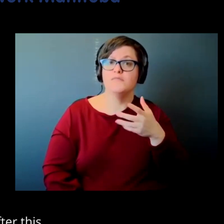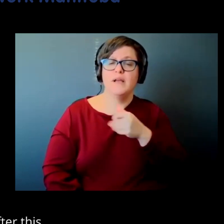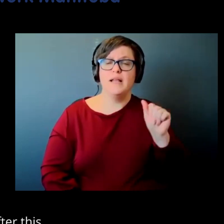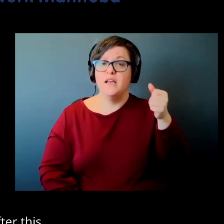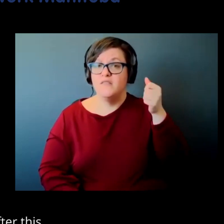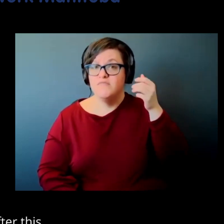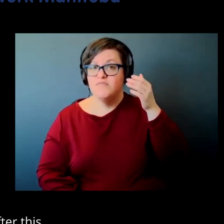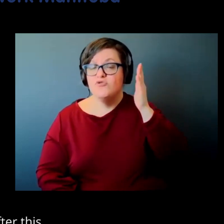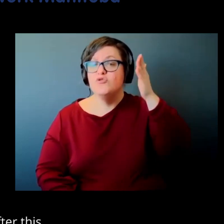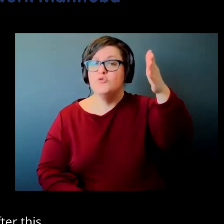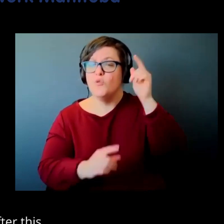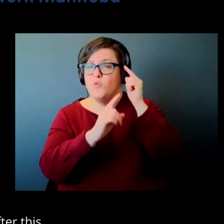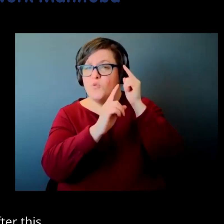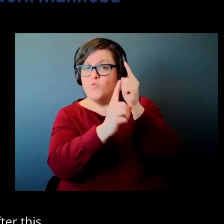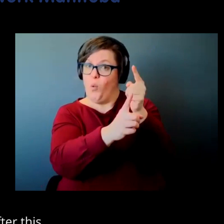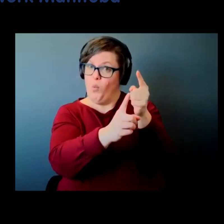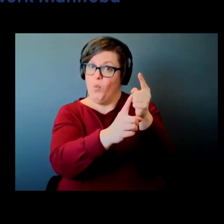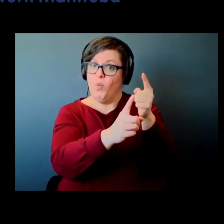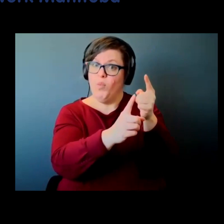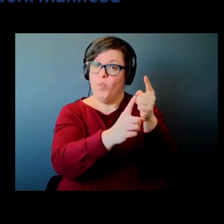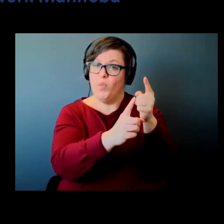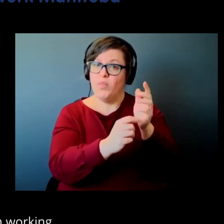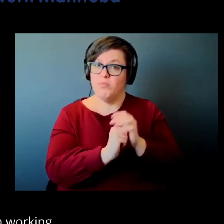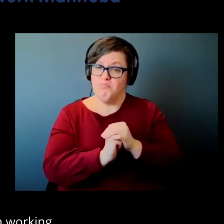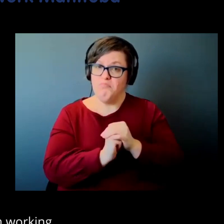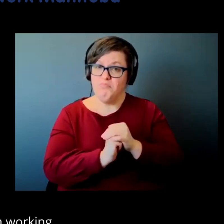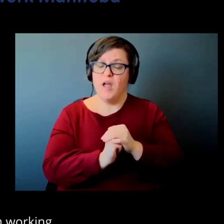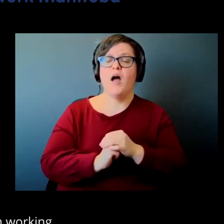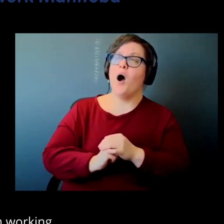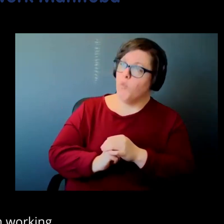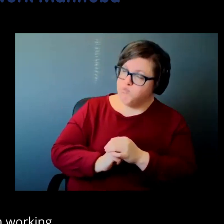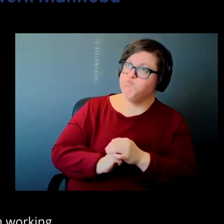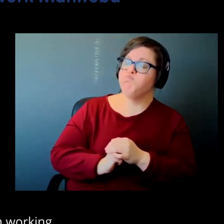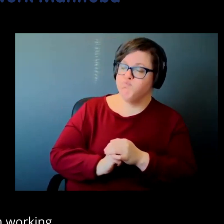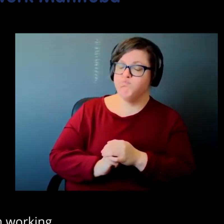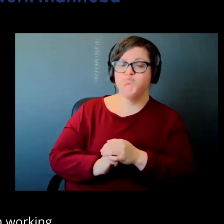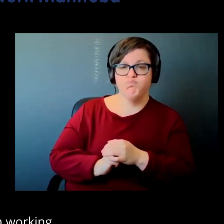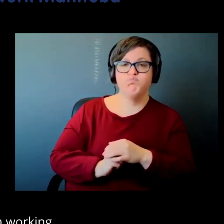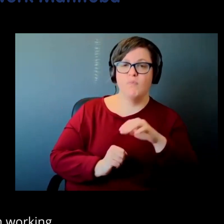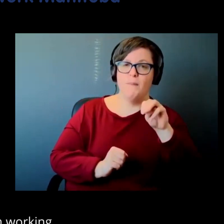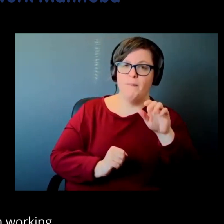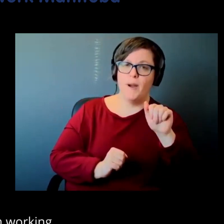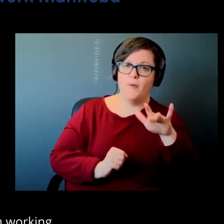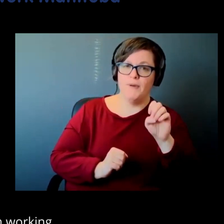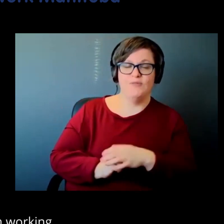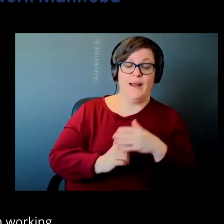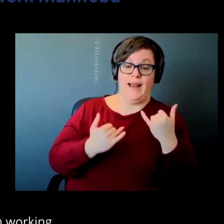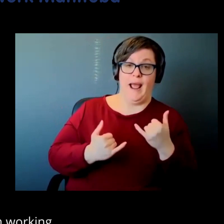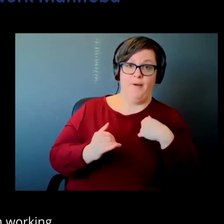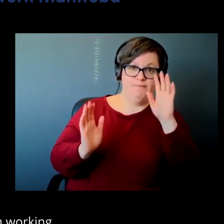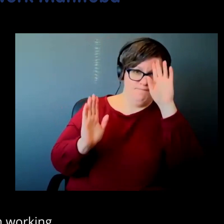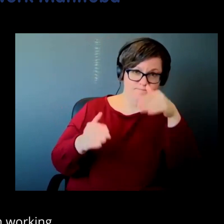pursuing late after this project is completed? Okay. Well, I'm working on a project of